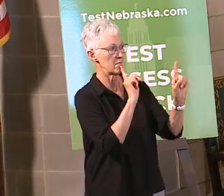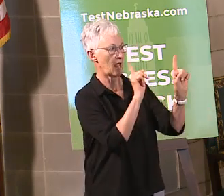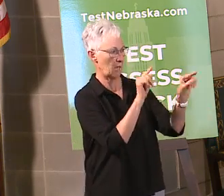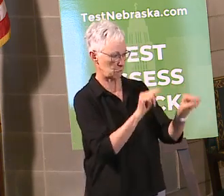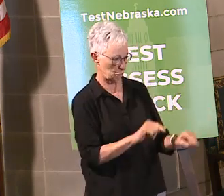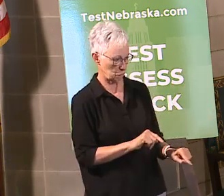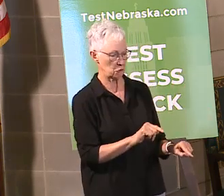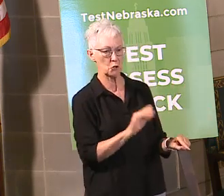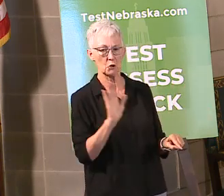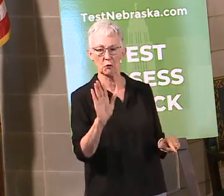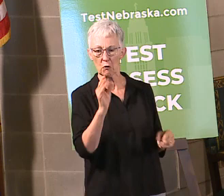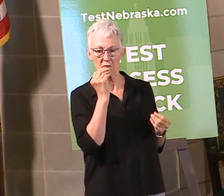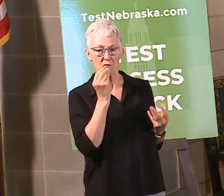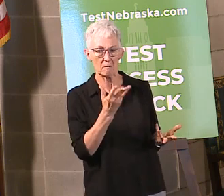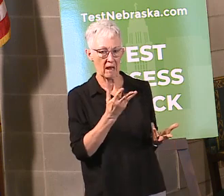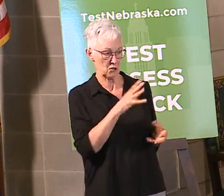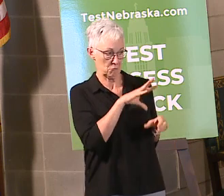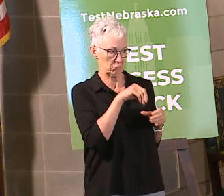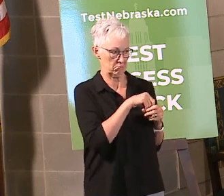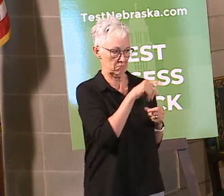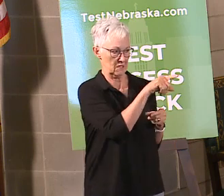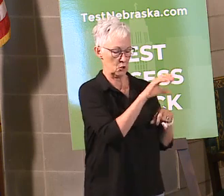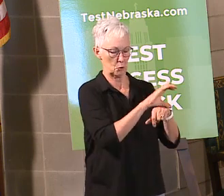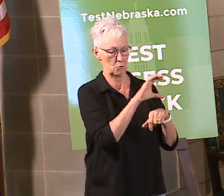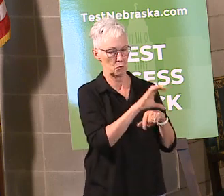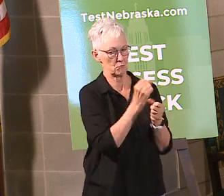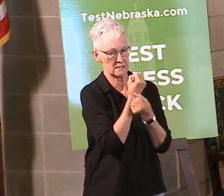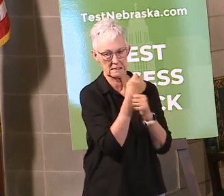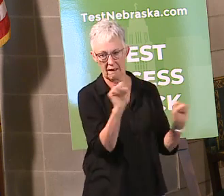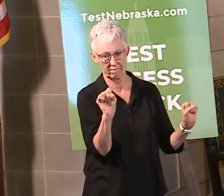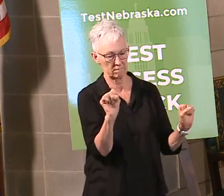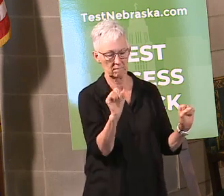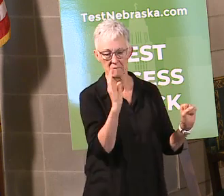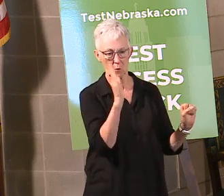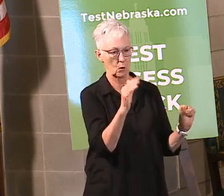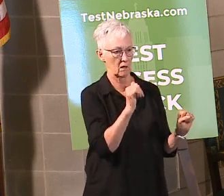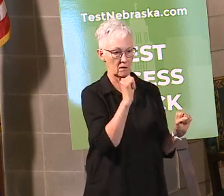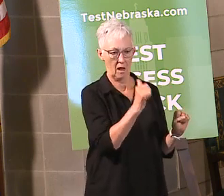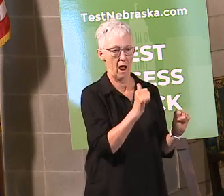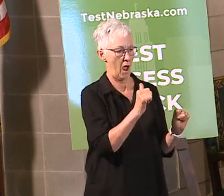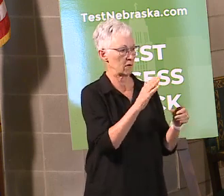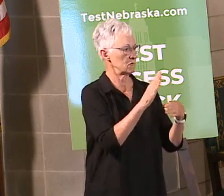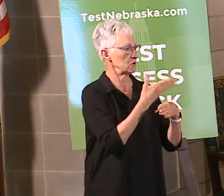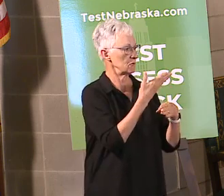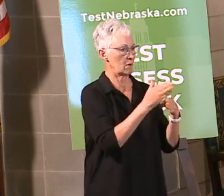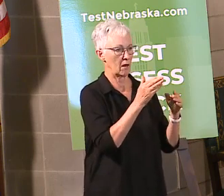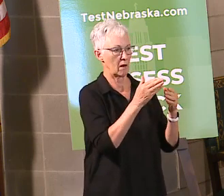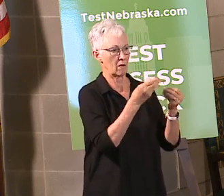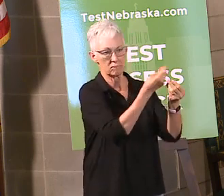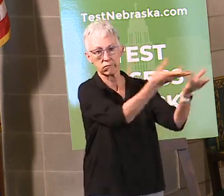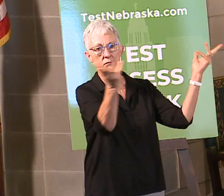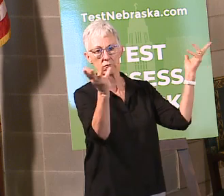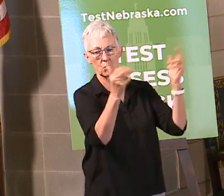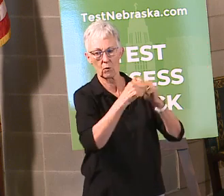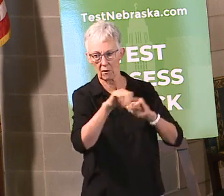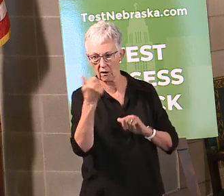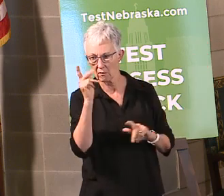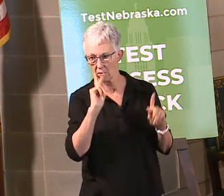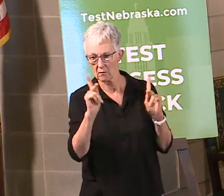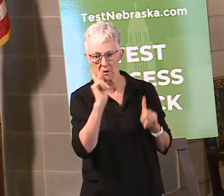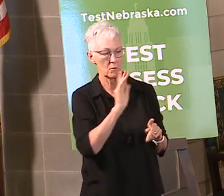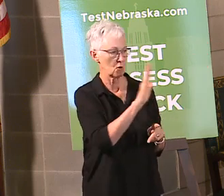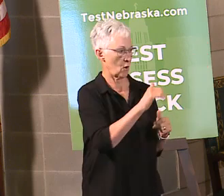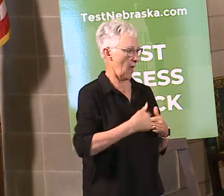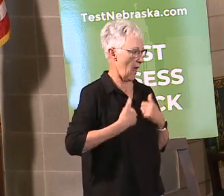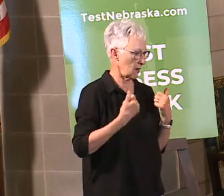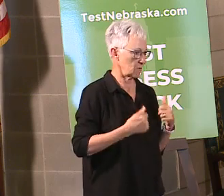secure database, not sold to anybody, not given to any law enforcement agency or any other government entity, only to be used for what we're doing with regard to this testing